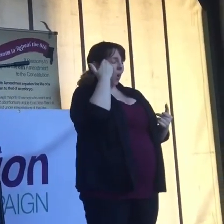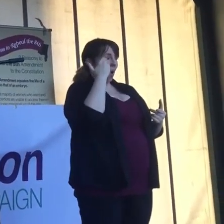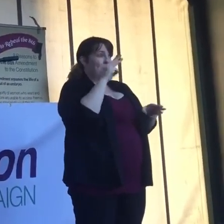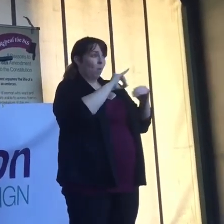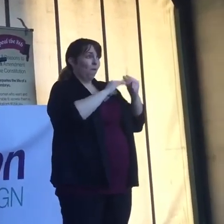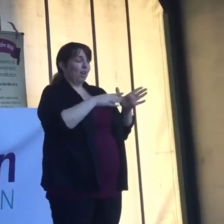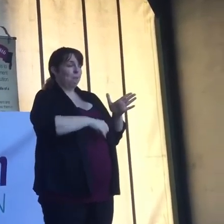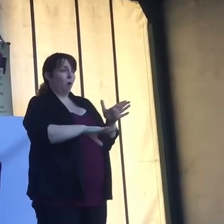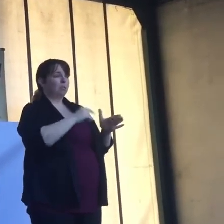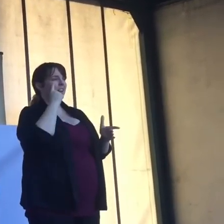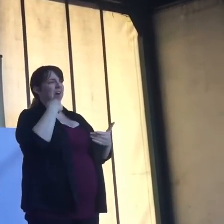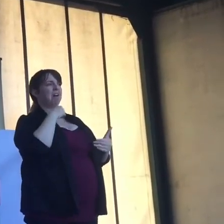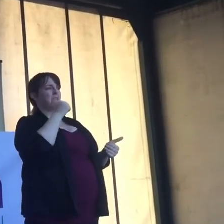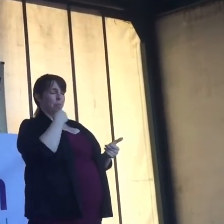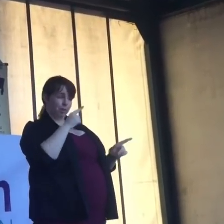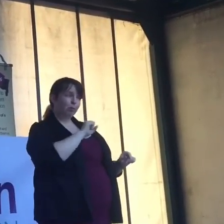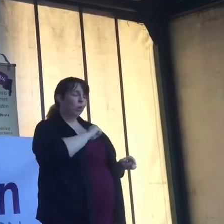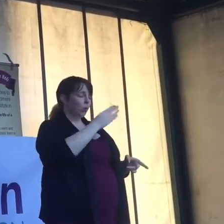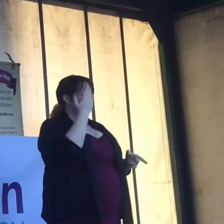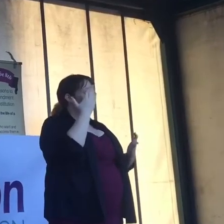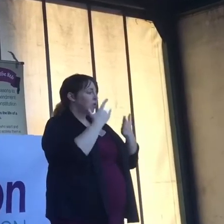don't.